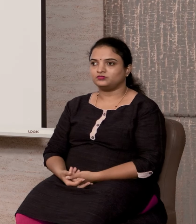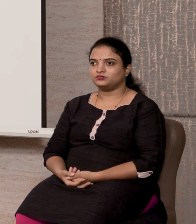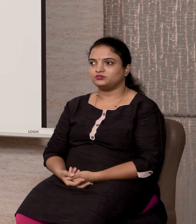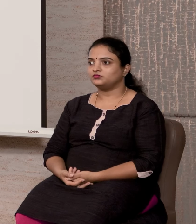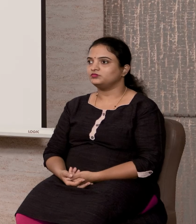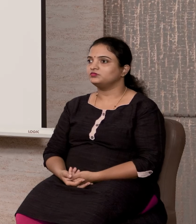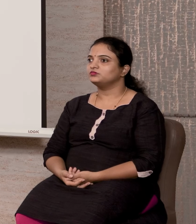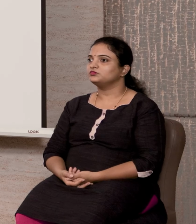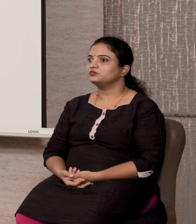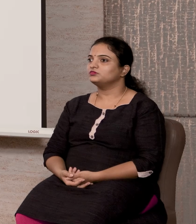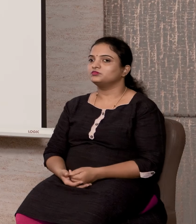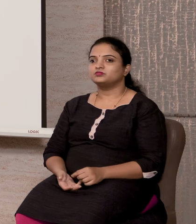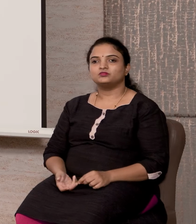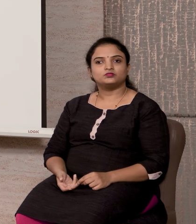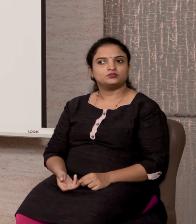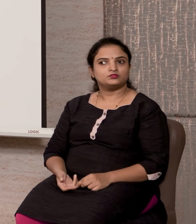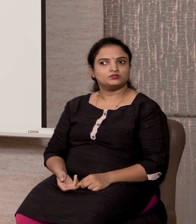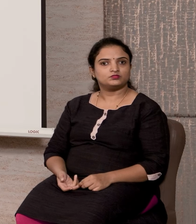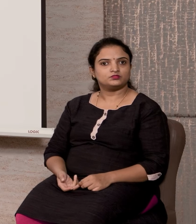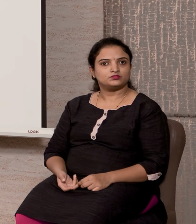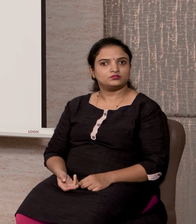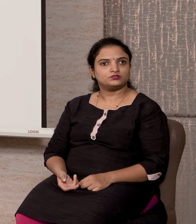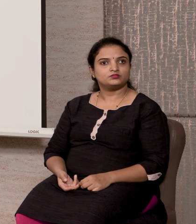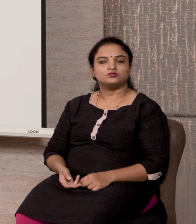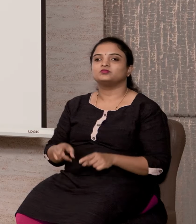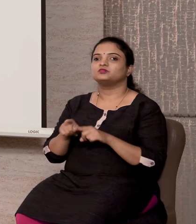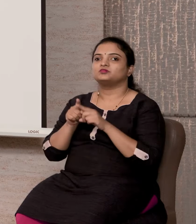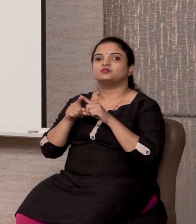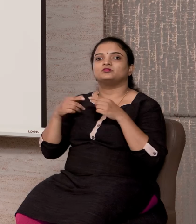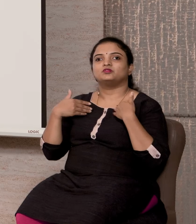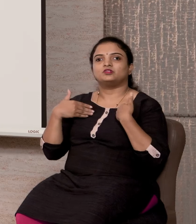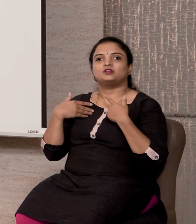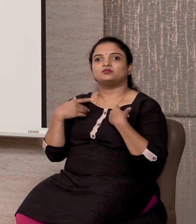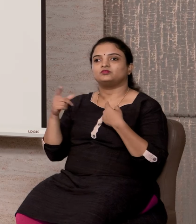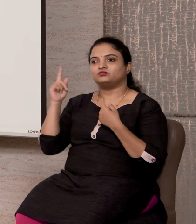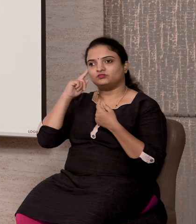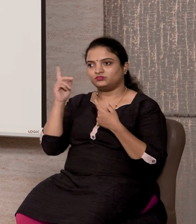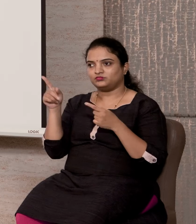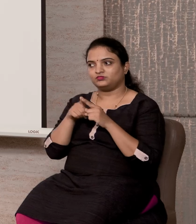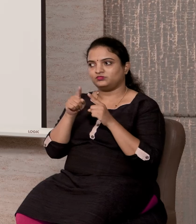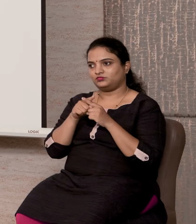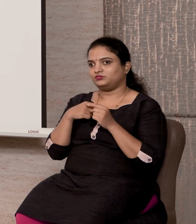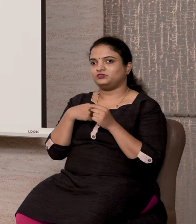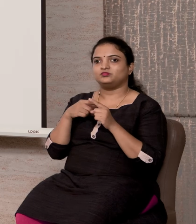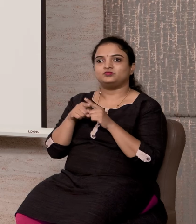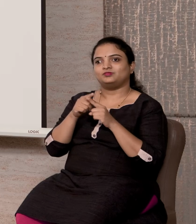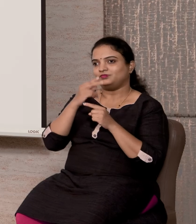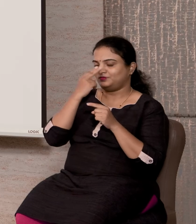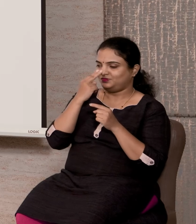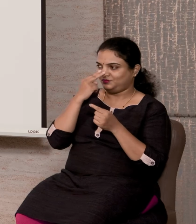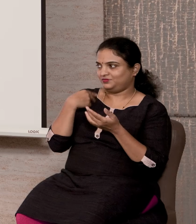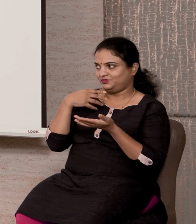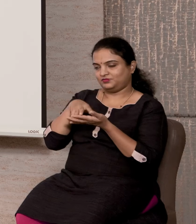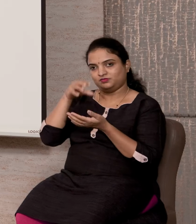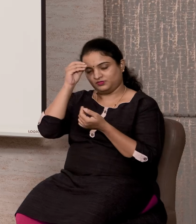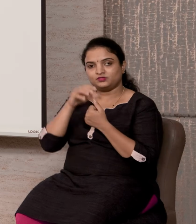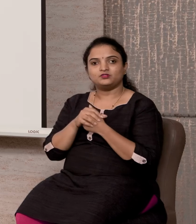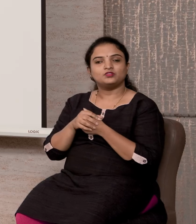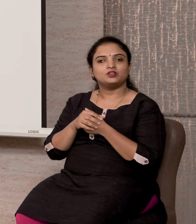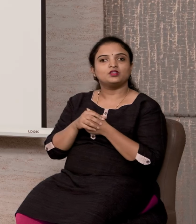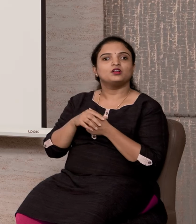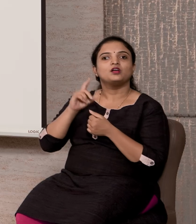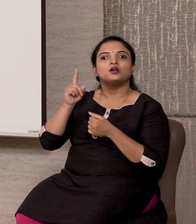question. Yeah, it's a pleasure knowing about all of this, and Thank it you. was fun and educative. While I